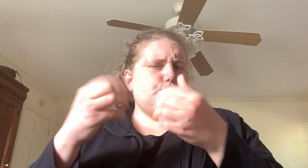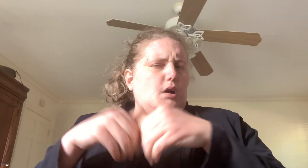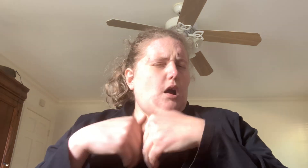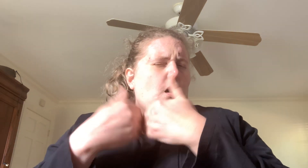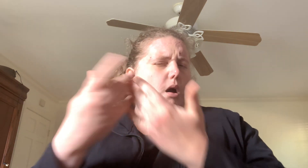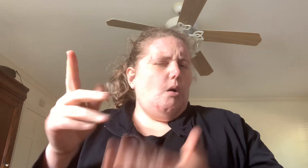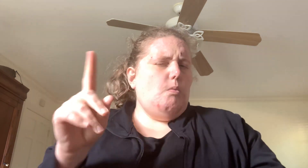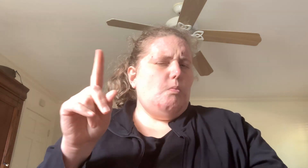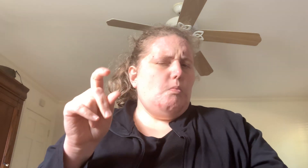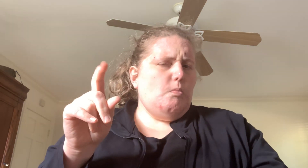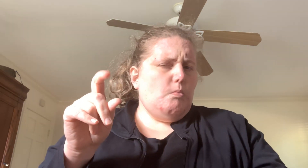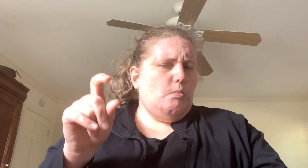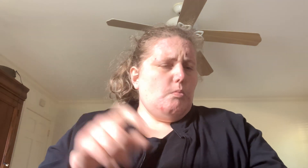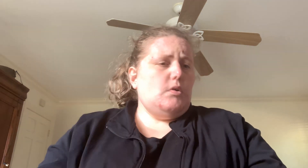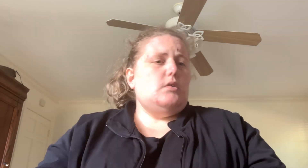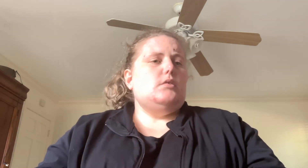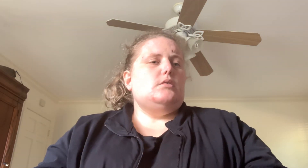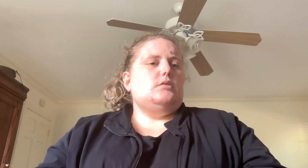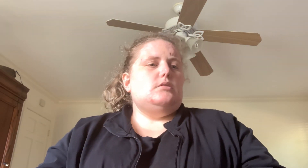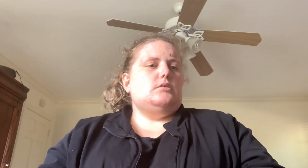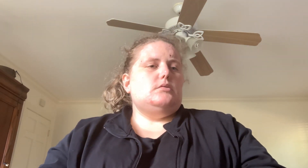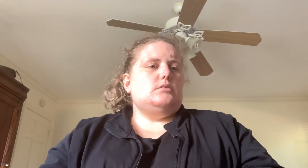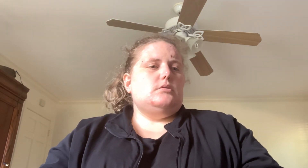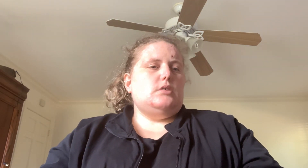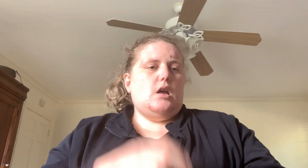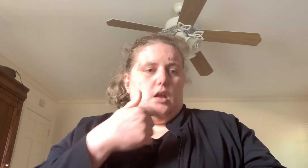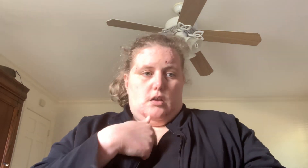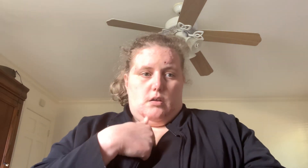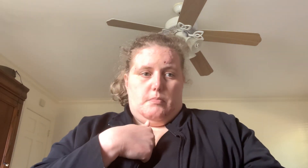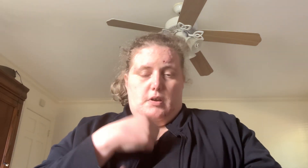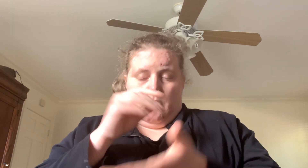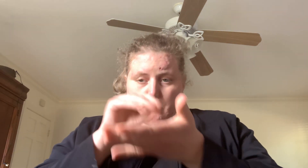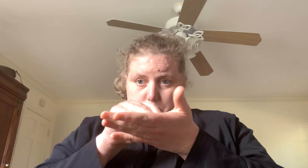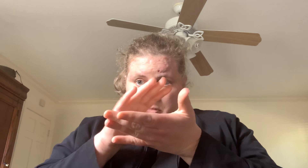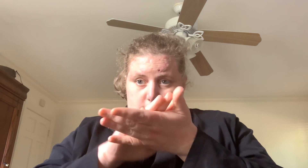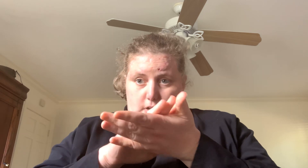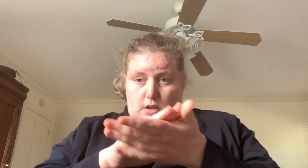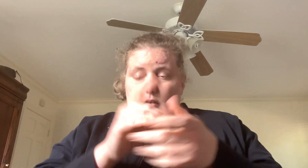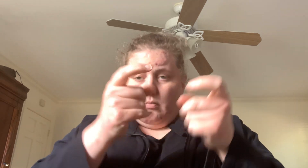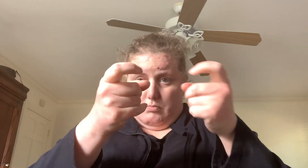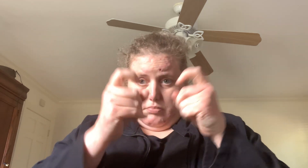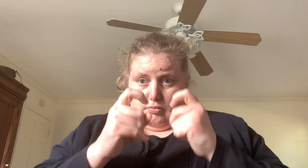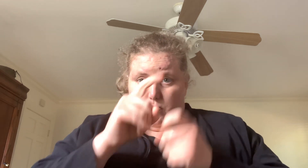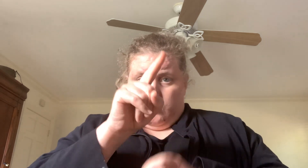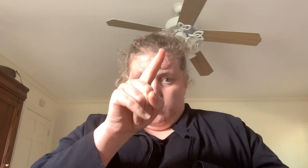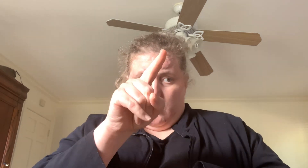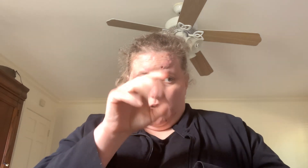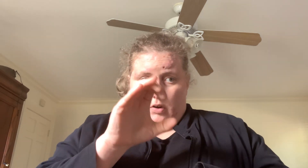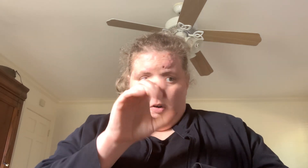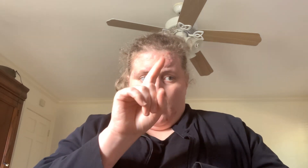of all, you can still start off and say, I was given 101 grams. Let's see, I'm just going to